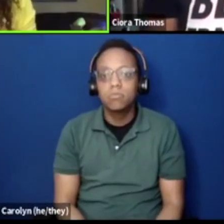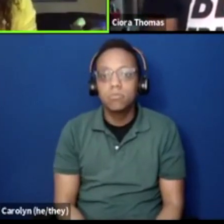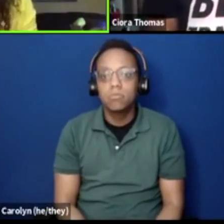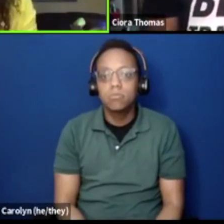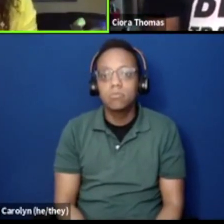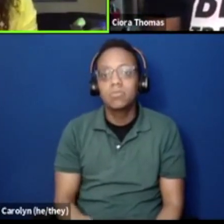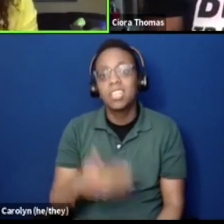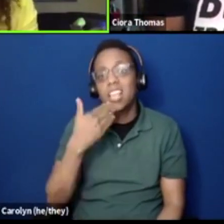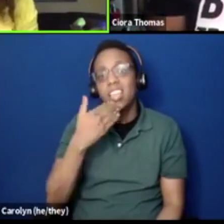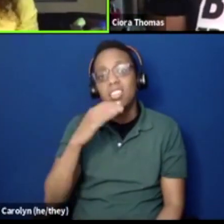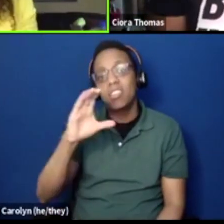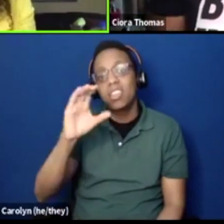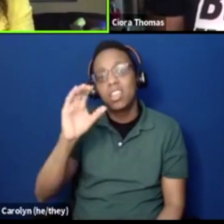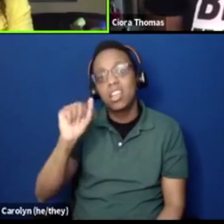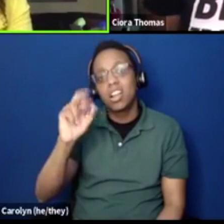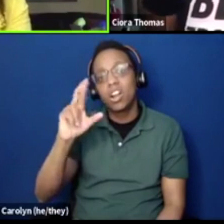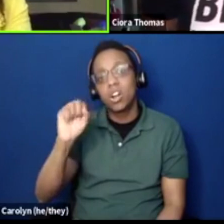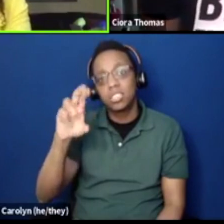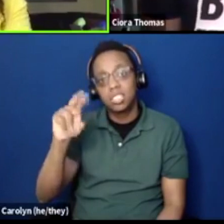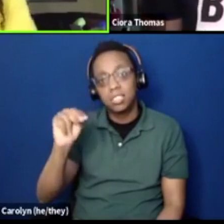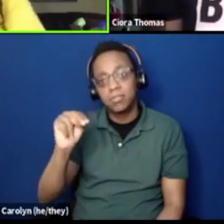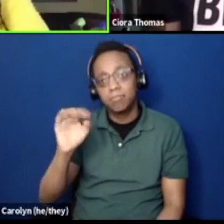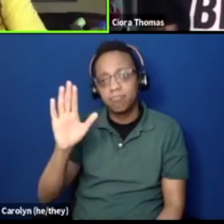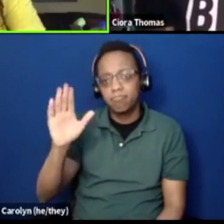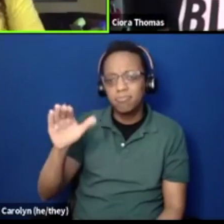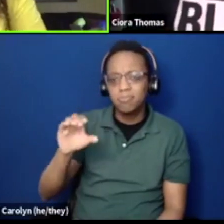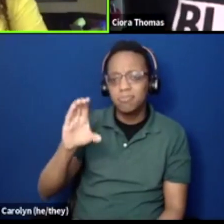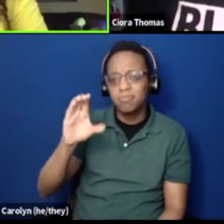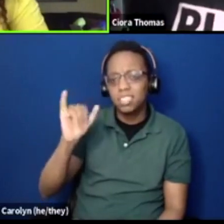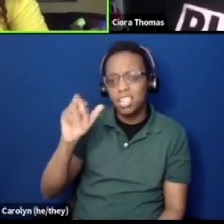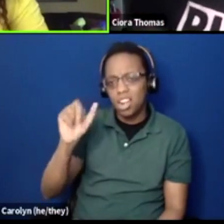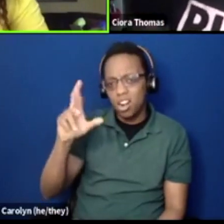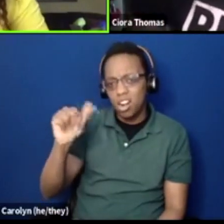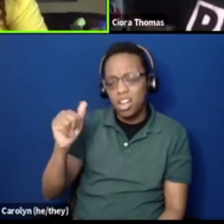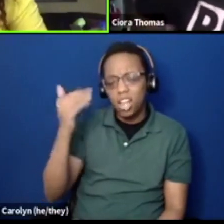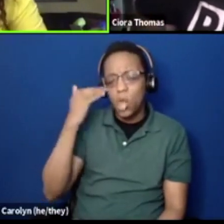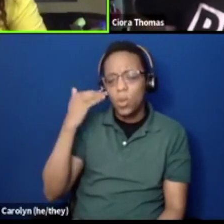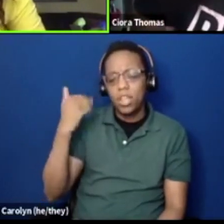Thank you, Carson. So, Ciora, I know we had a conversation